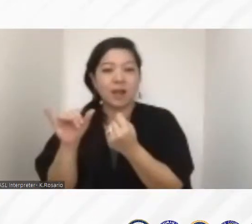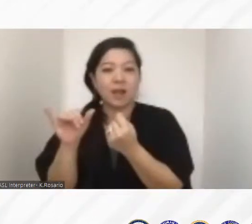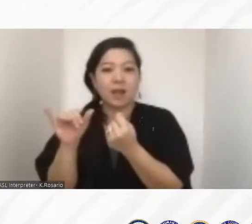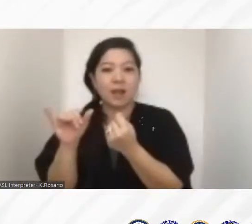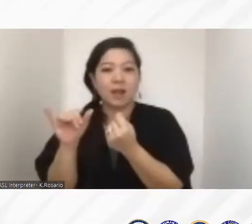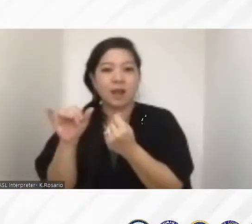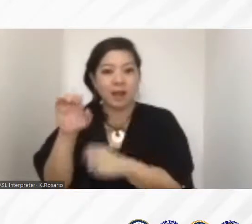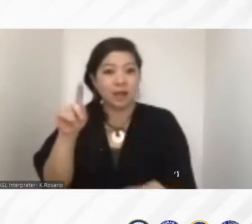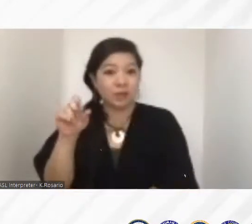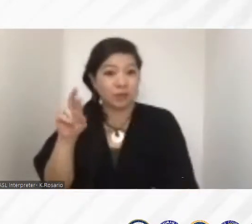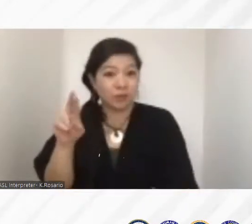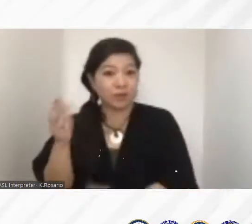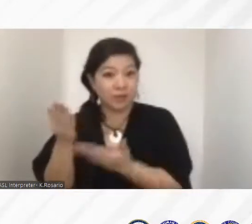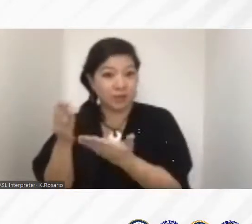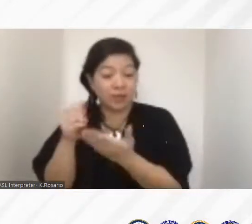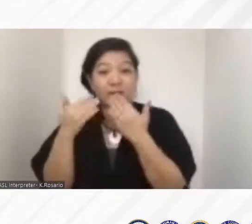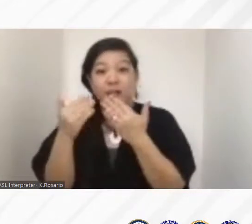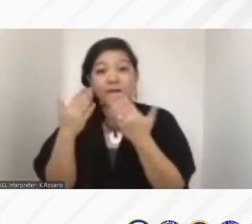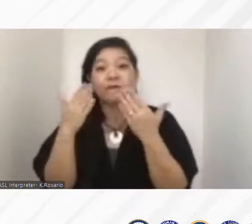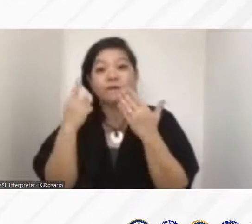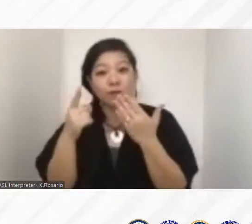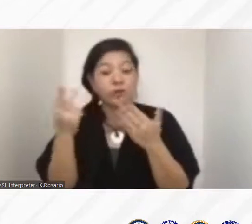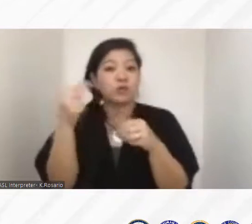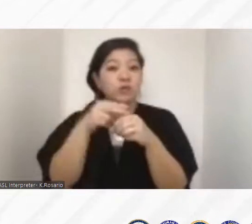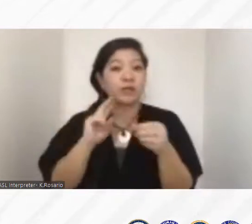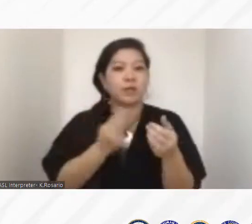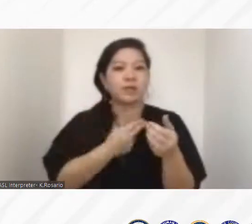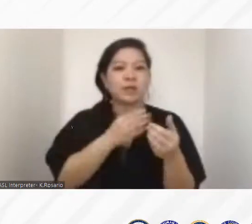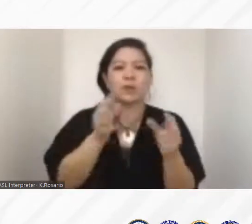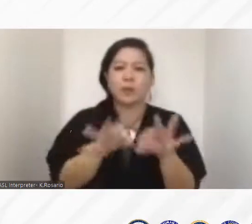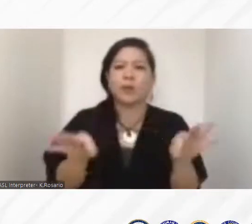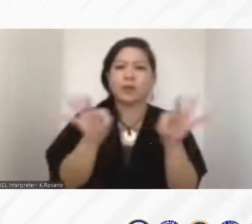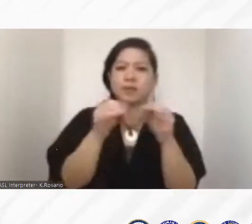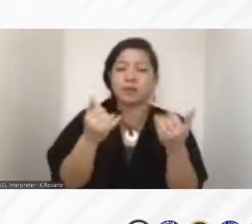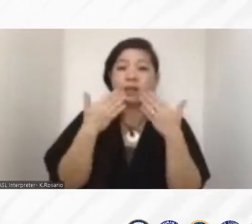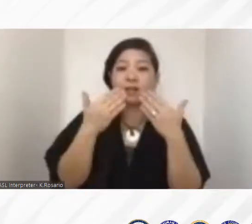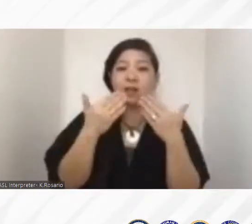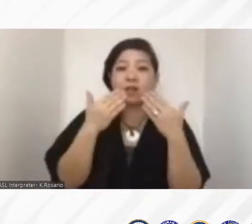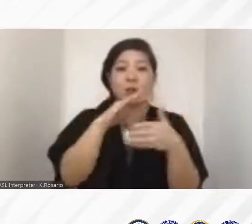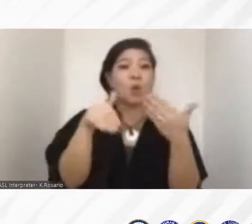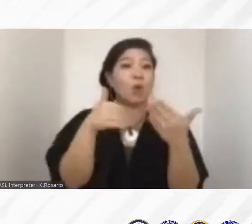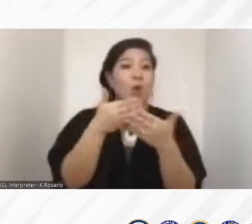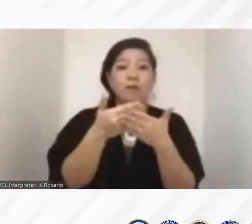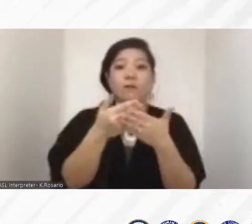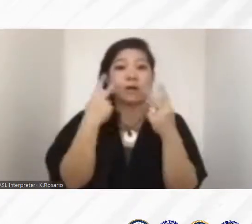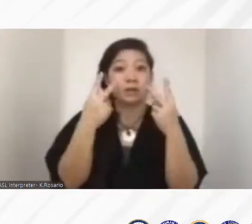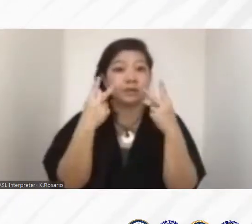Esther Agigi. Thank you for joining us, but more importantly, thank you all. Even I think I